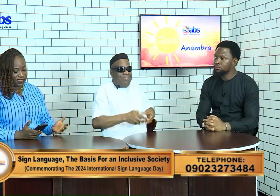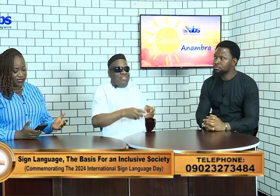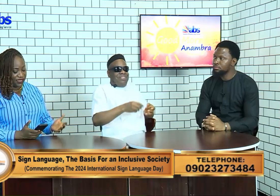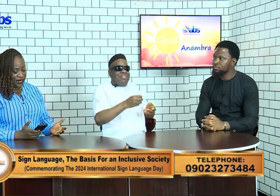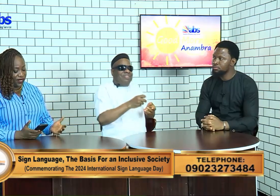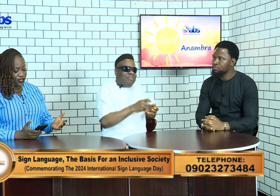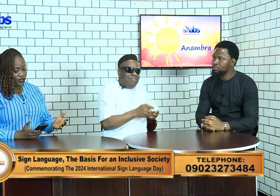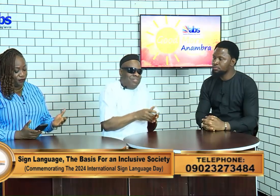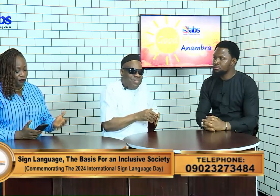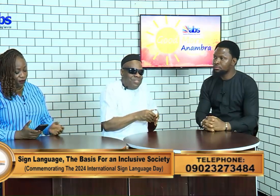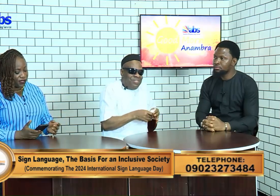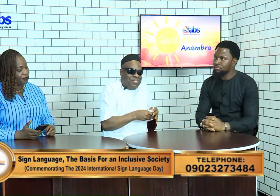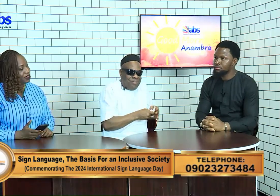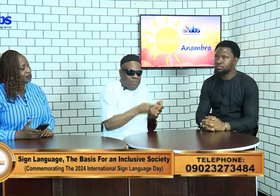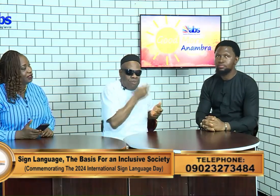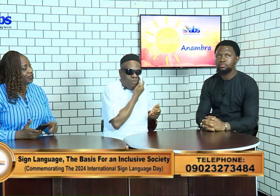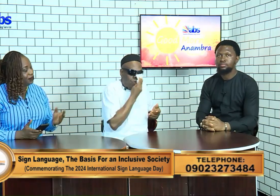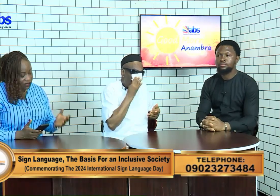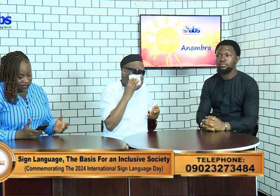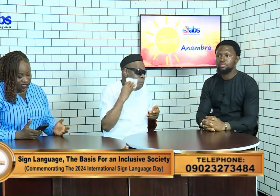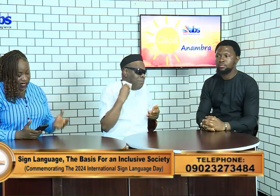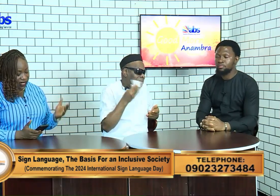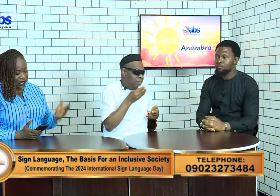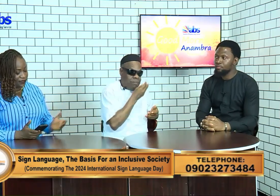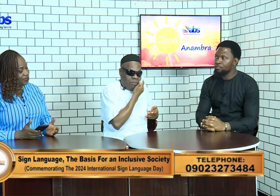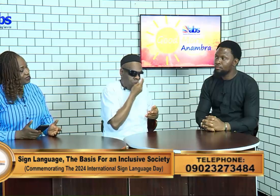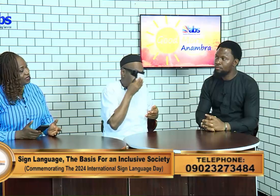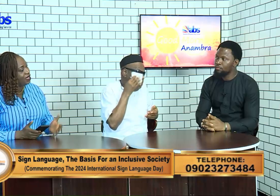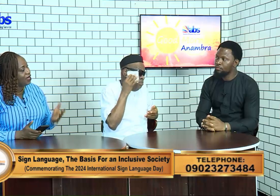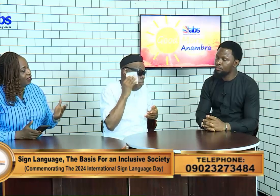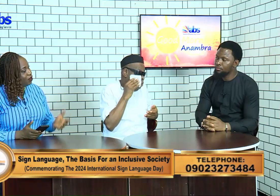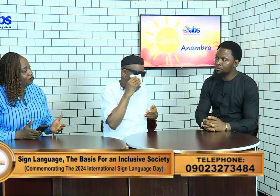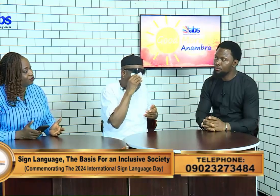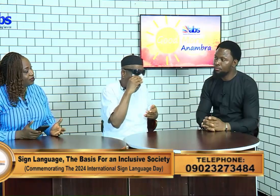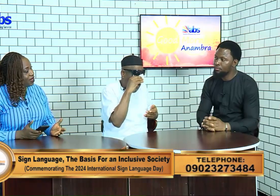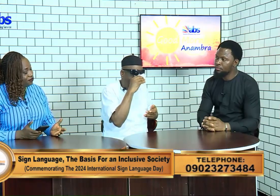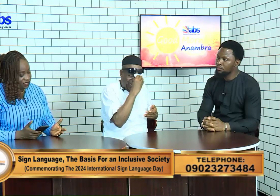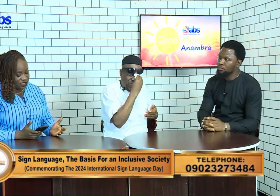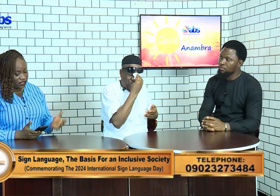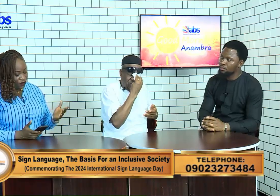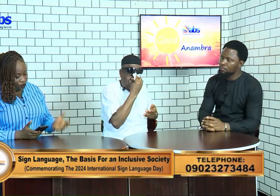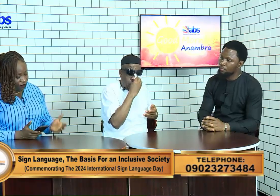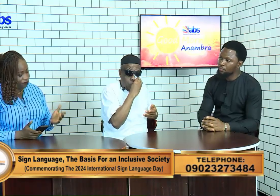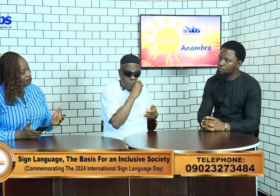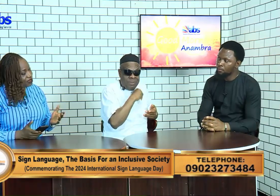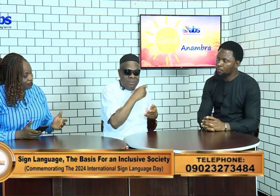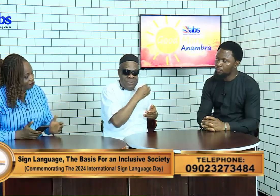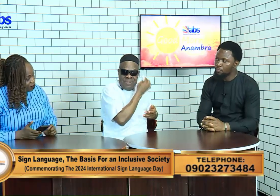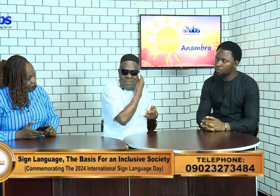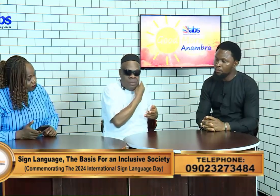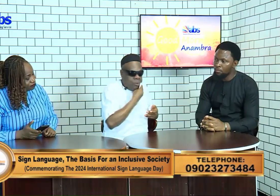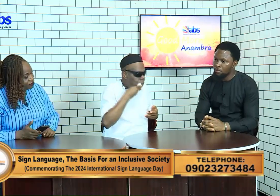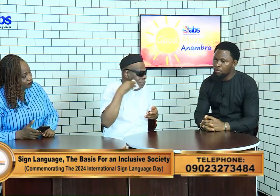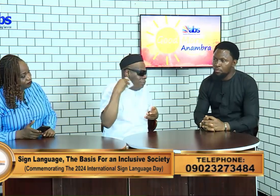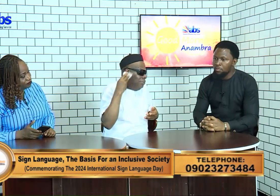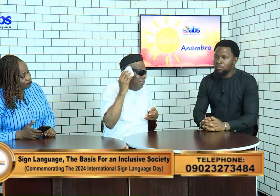theme this year to promote and protect the linguistic identity and cultural diversity of the deaf